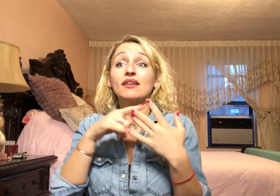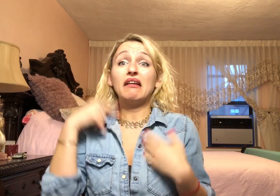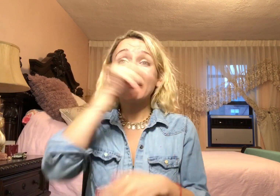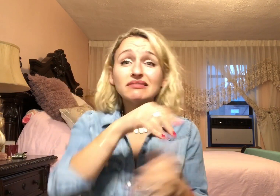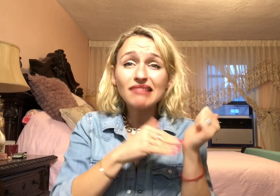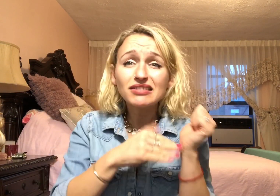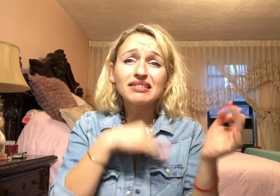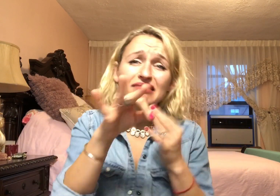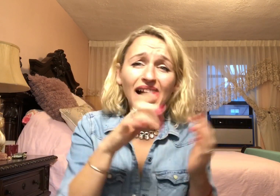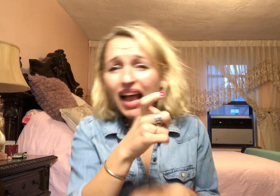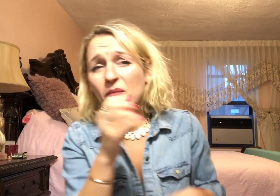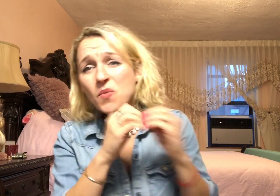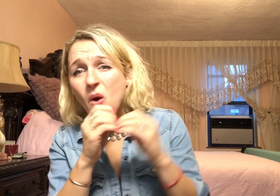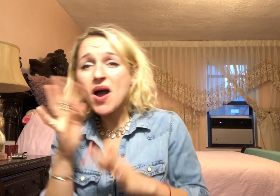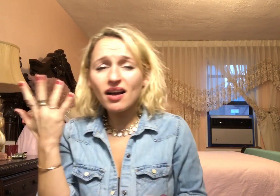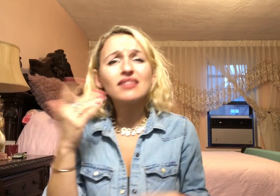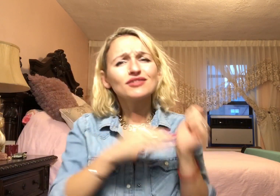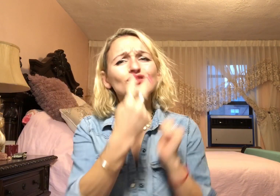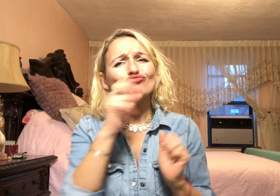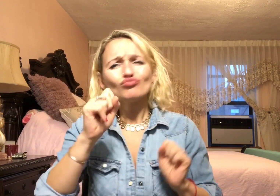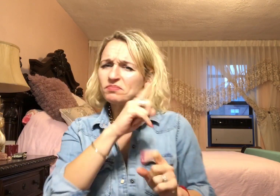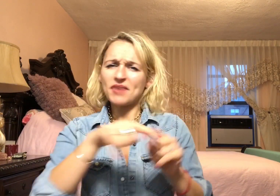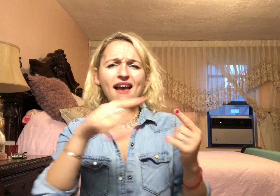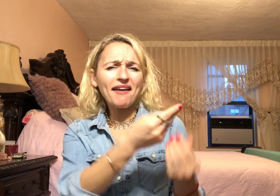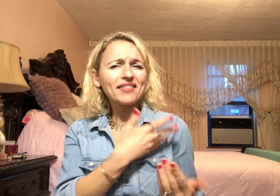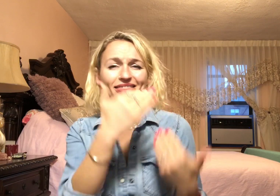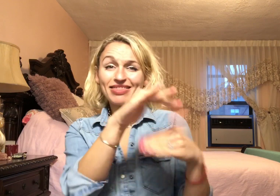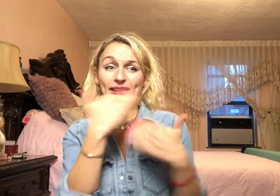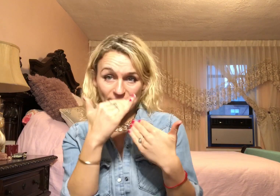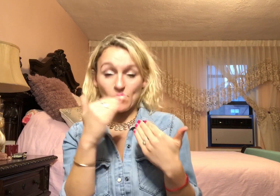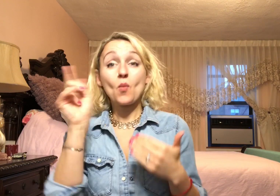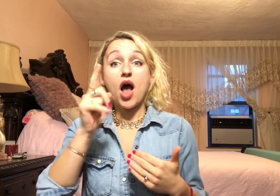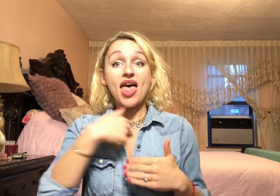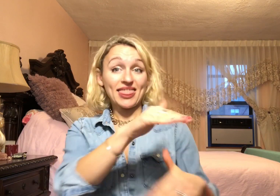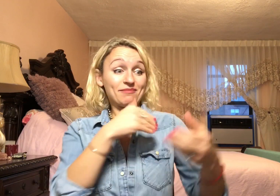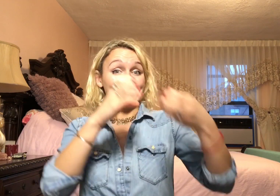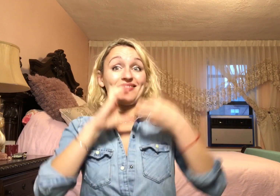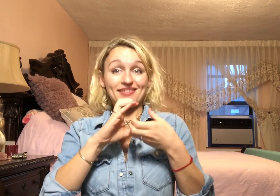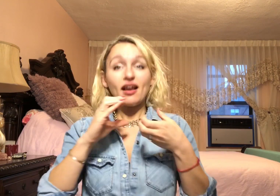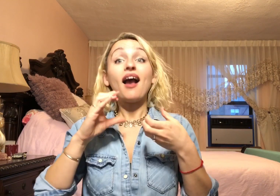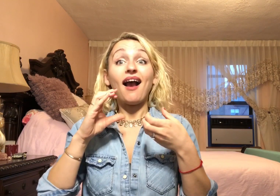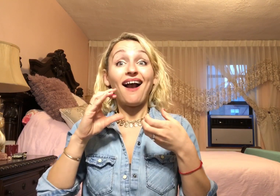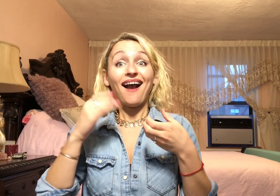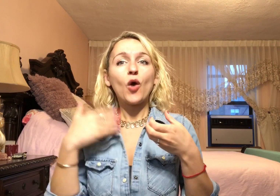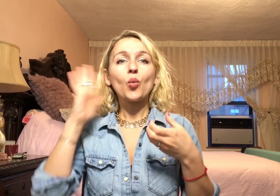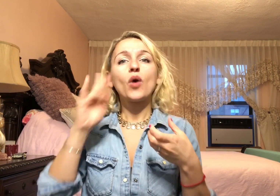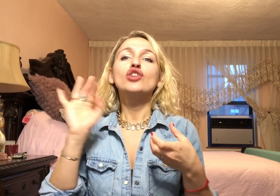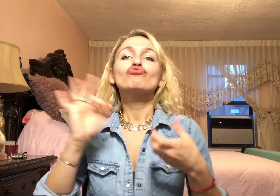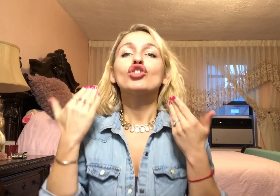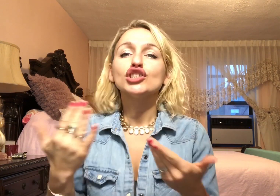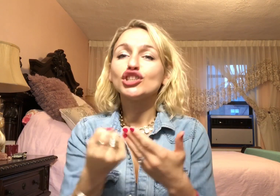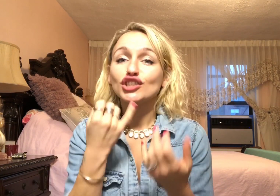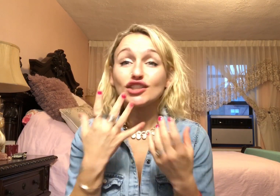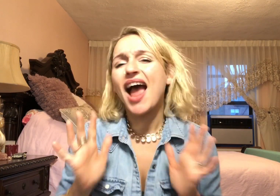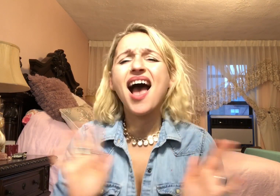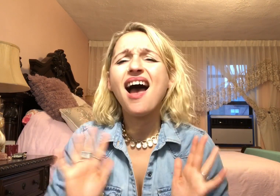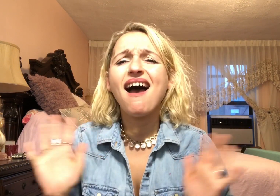they had extra doses. I was afraid of not having enough to satisfy my addiction. There's really a limit to how much a doctor can prescribe